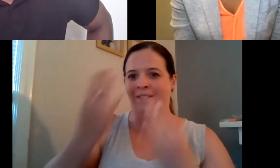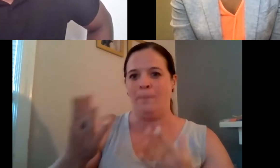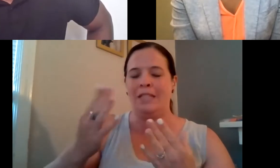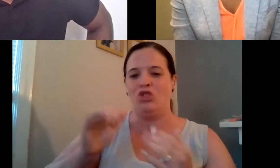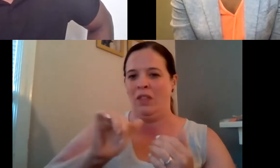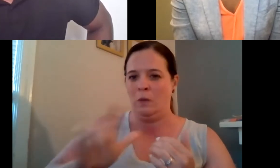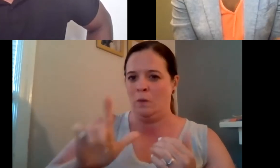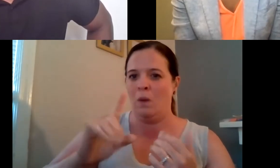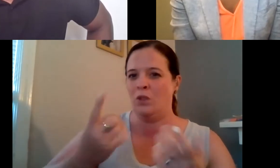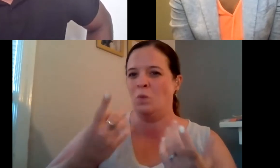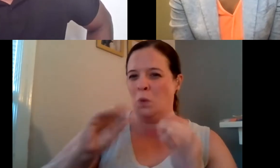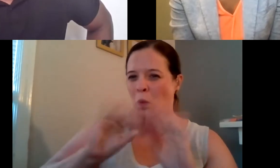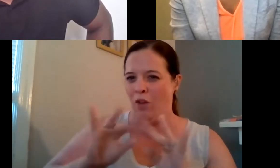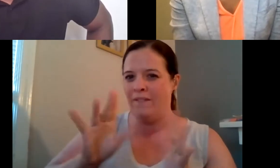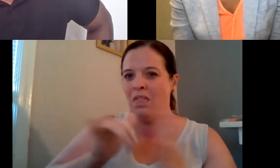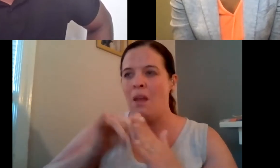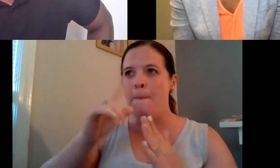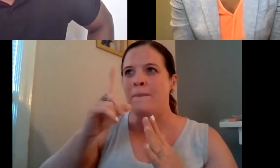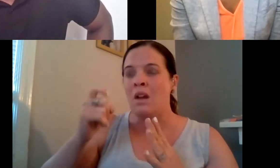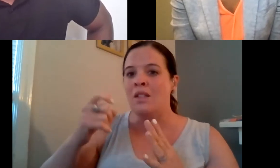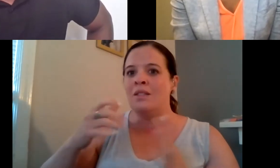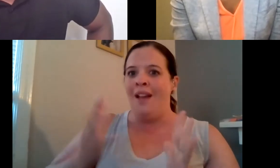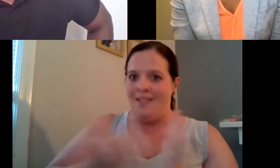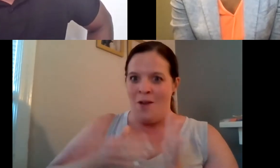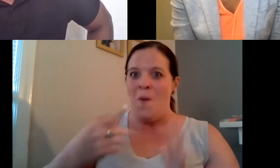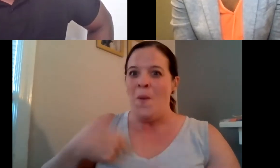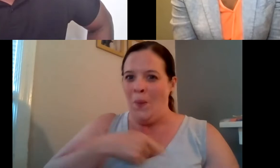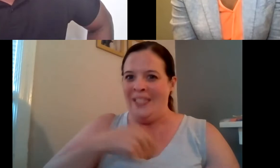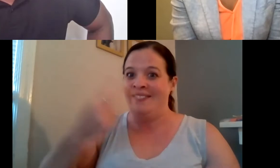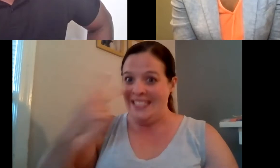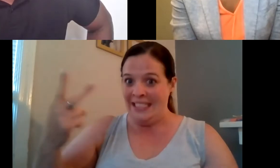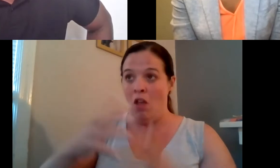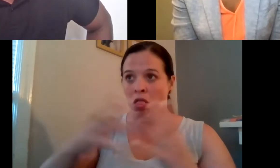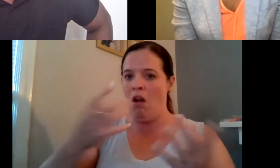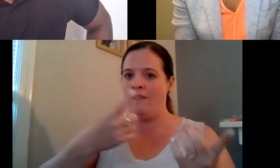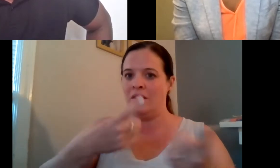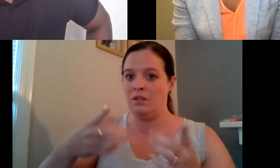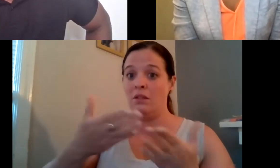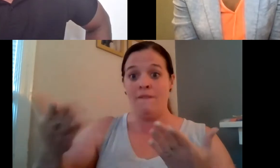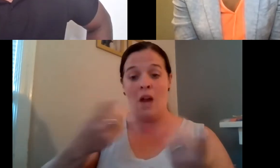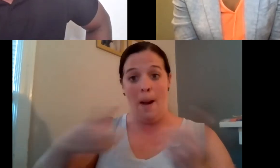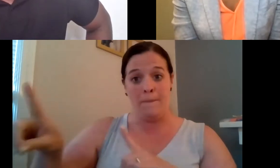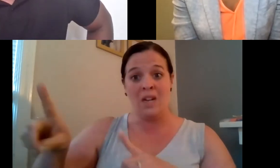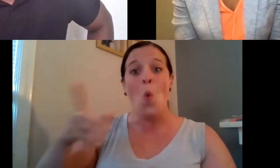it's not really accurate information at all. I think that we just need to clarify that we have seen a lot of it